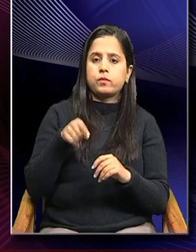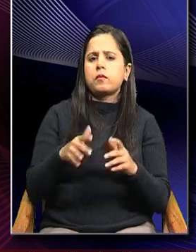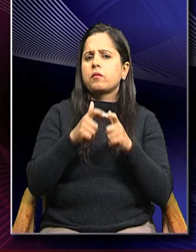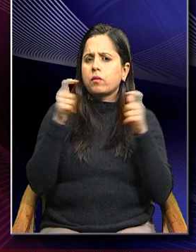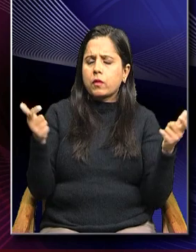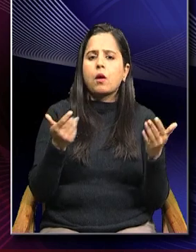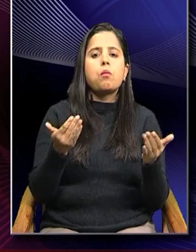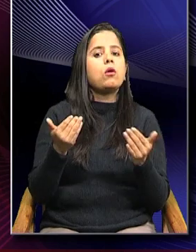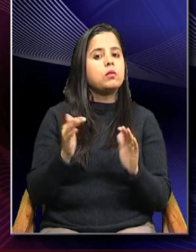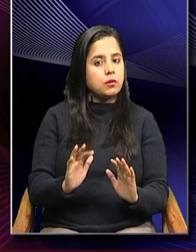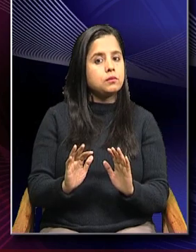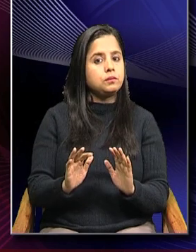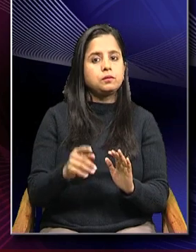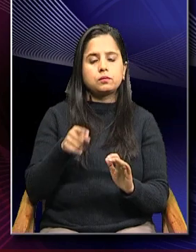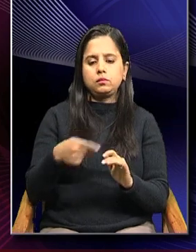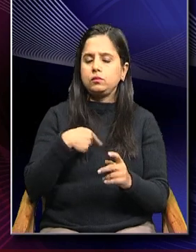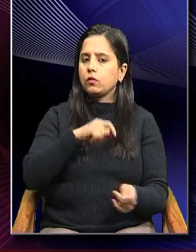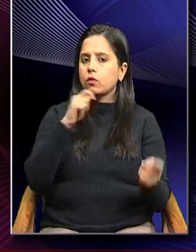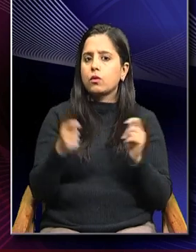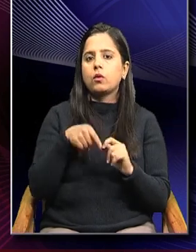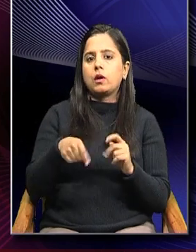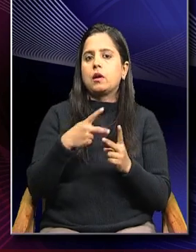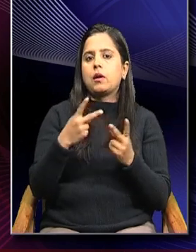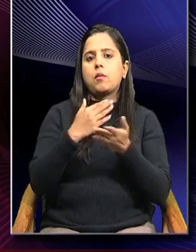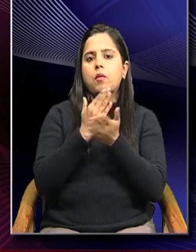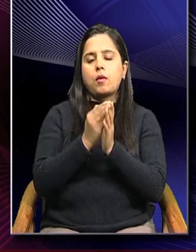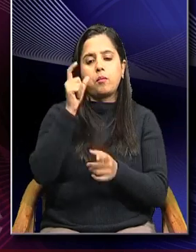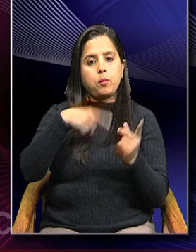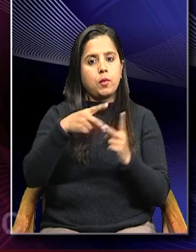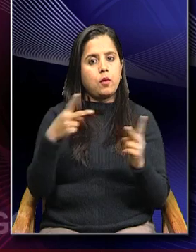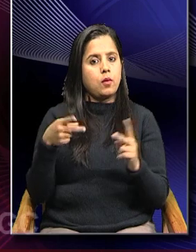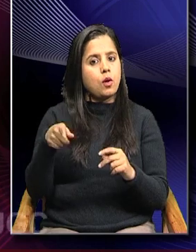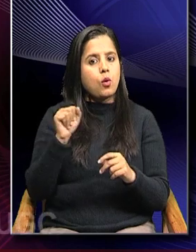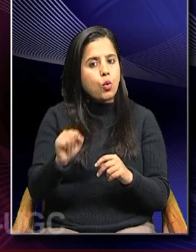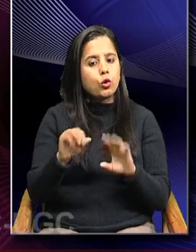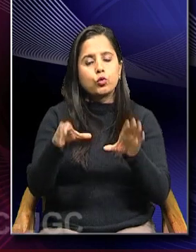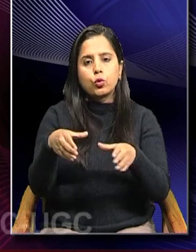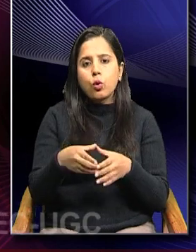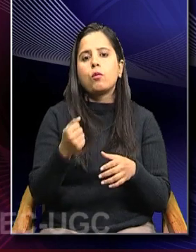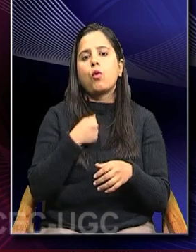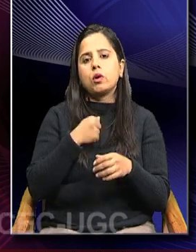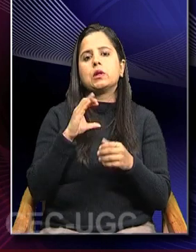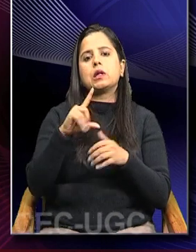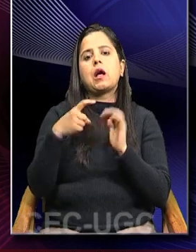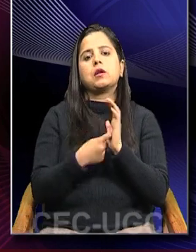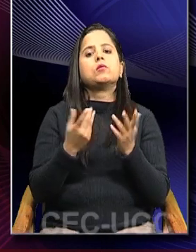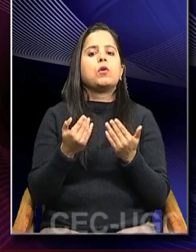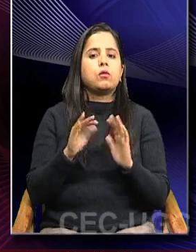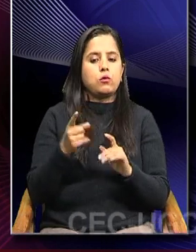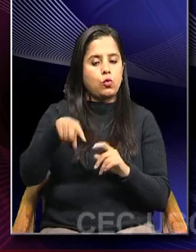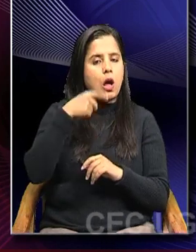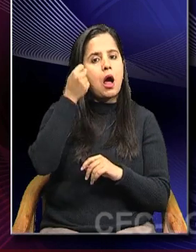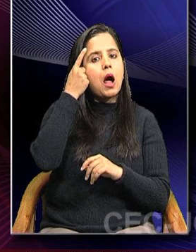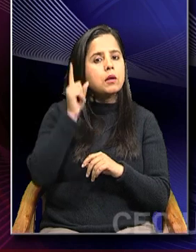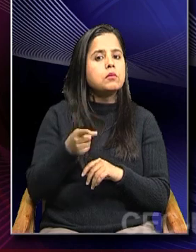huge possibility of turning this part of population into the group of our customers. So, we have to